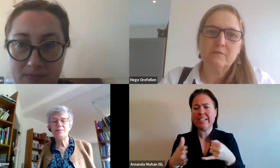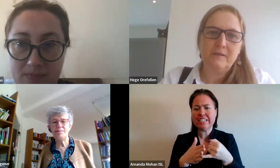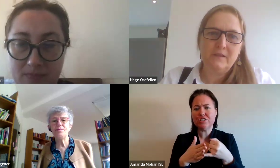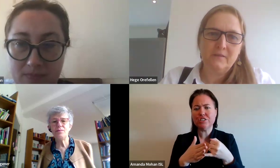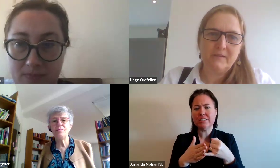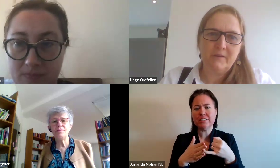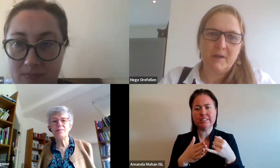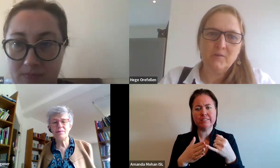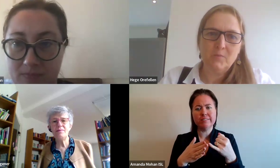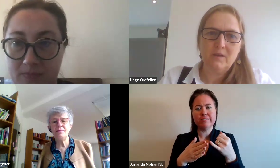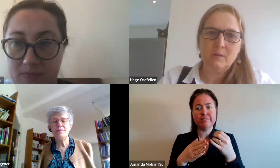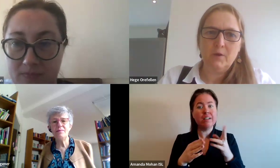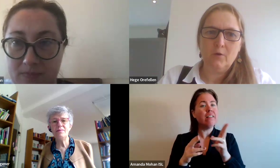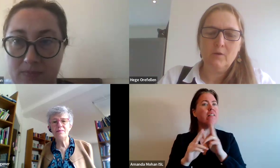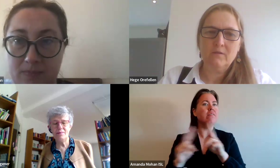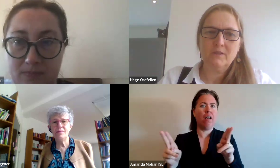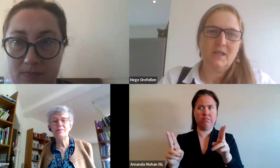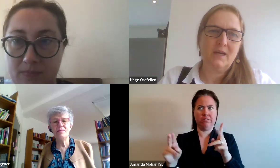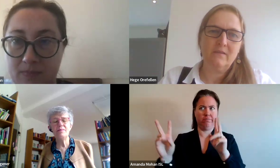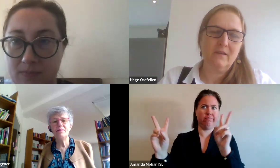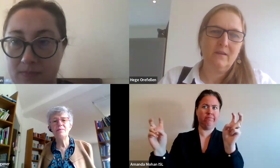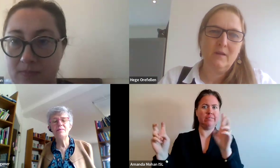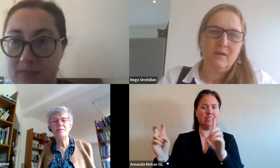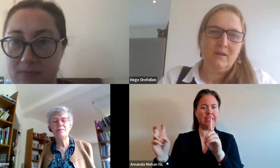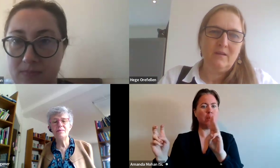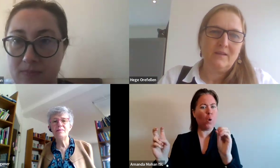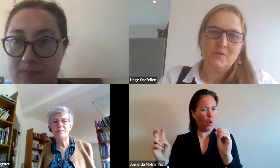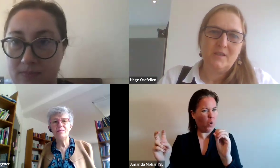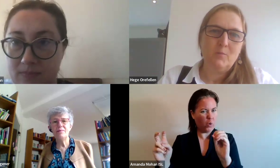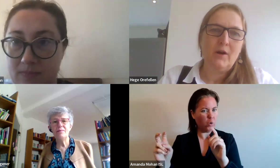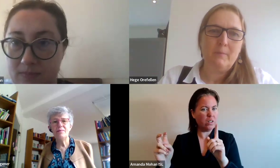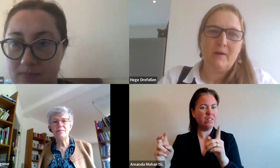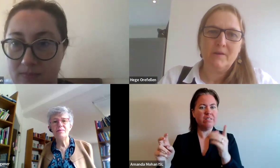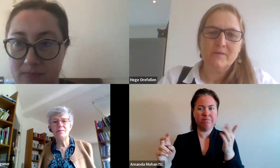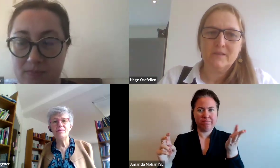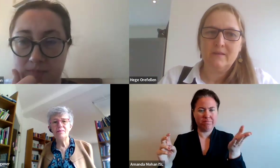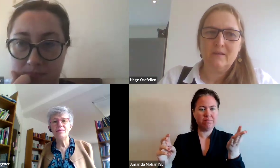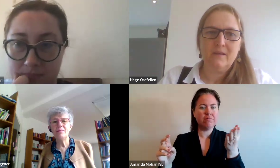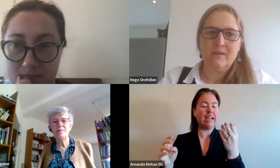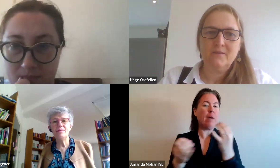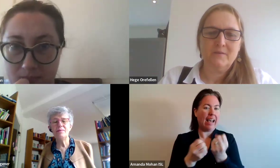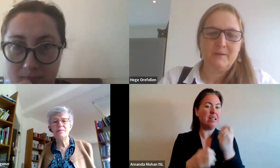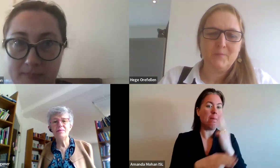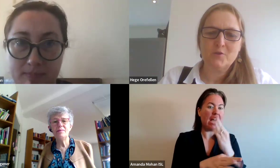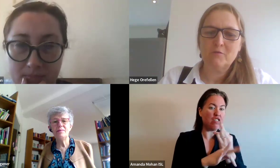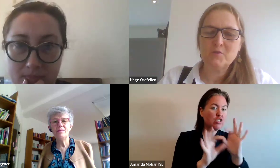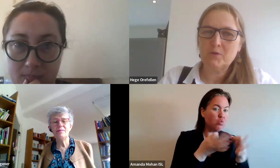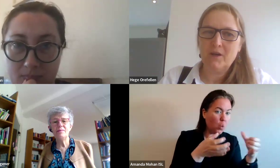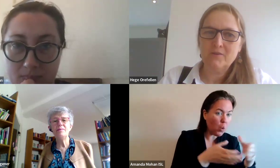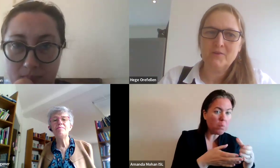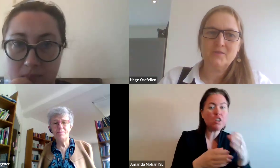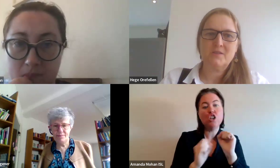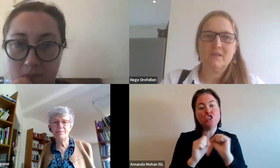that didn't fulfill the criteria to be a DPO, which had, as you said, parents and